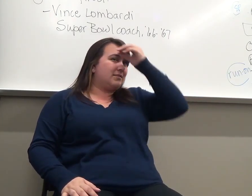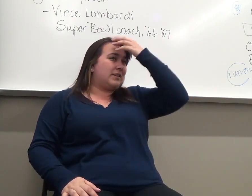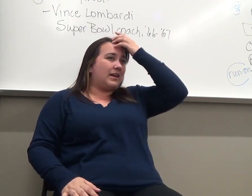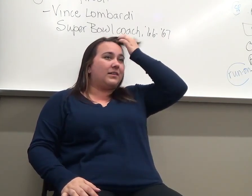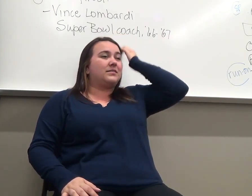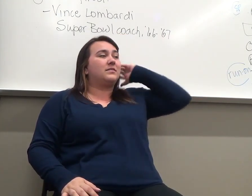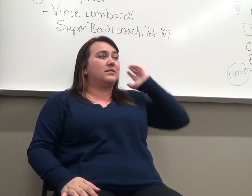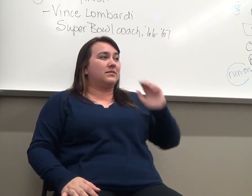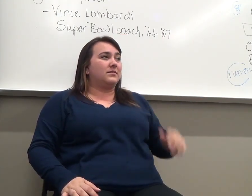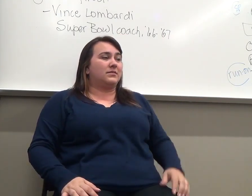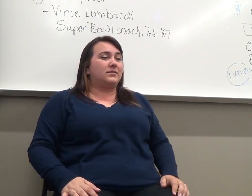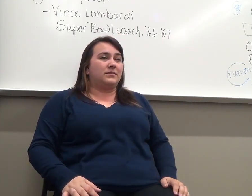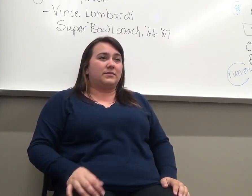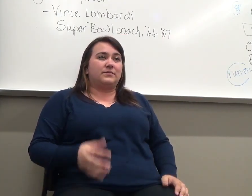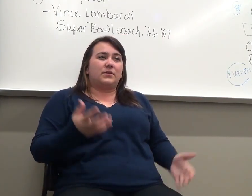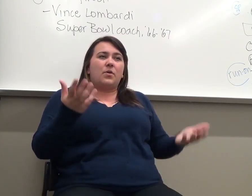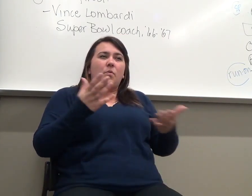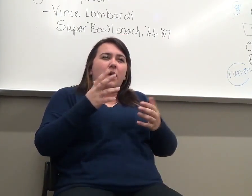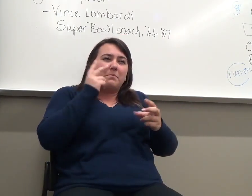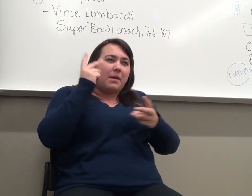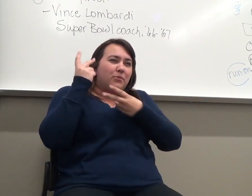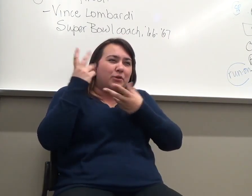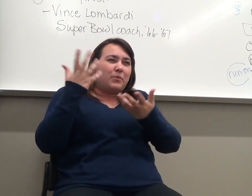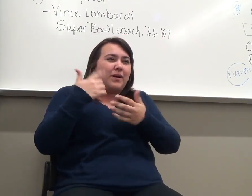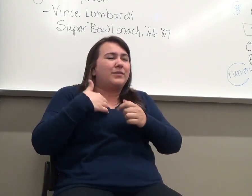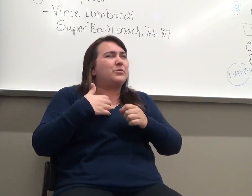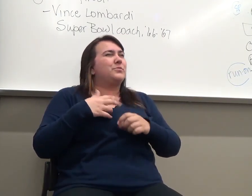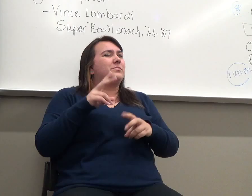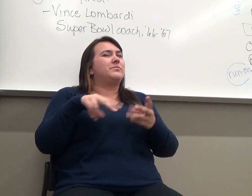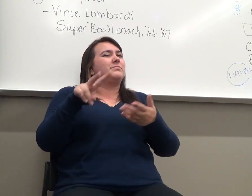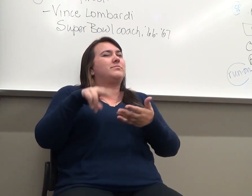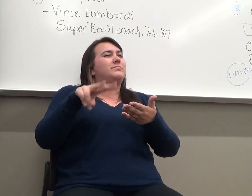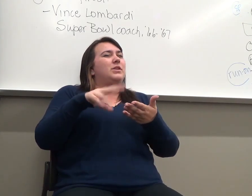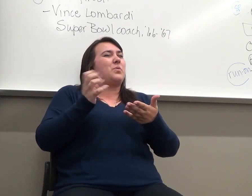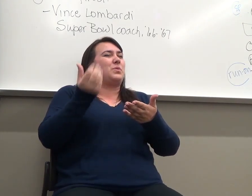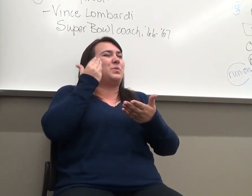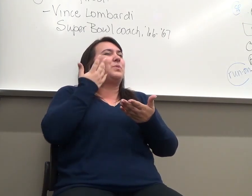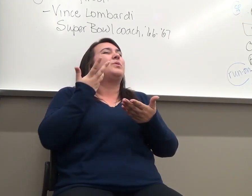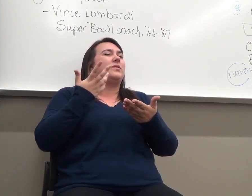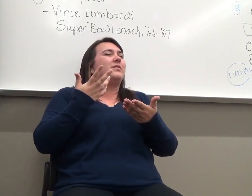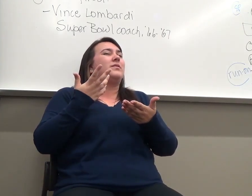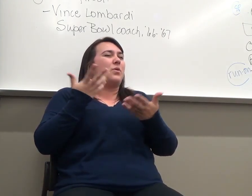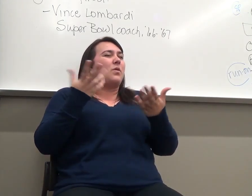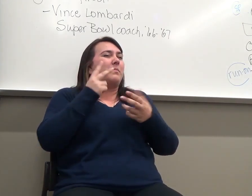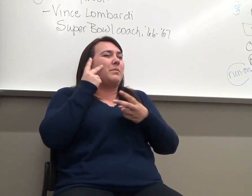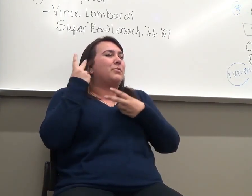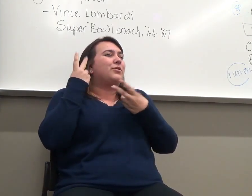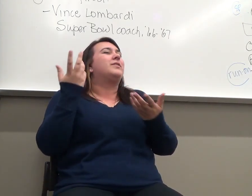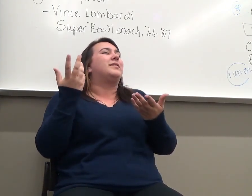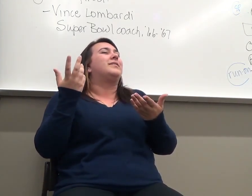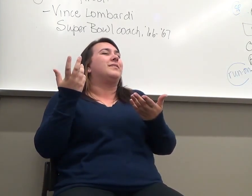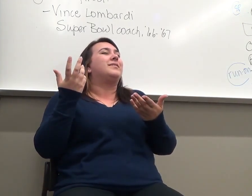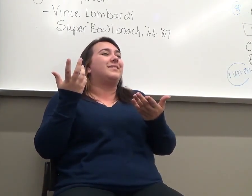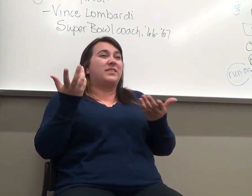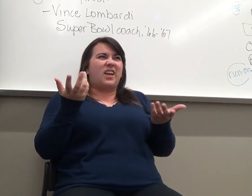say, no, your dog did something else 2 weeks ago that was even funnier, okay? Does that make sense as far as